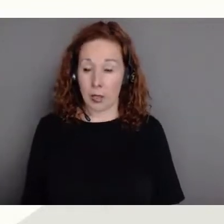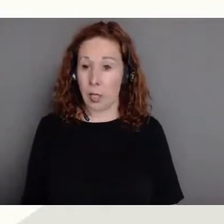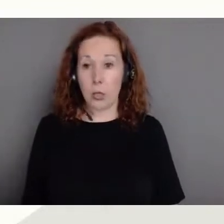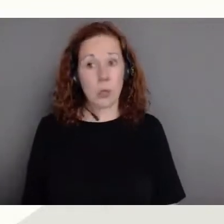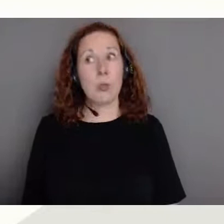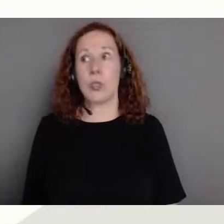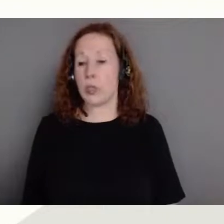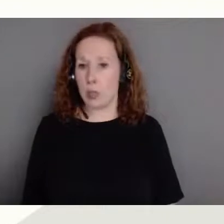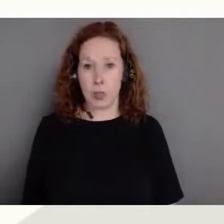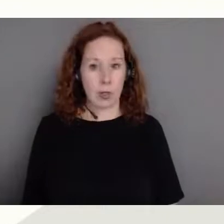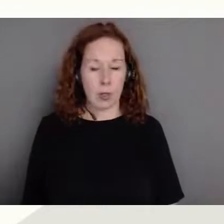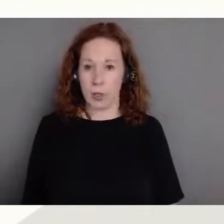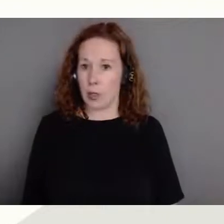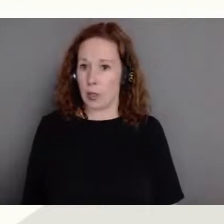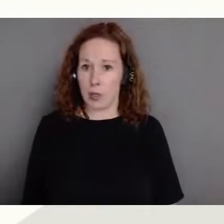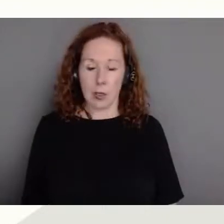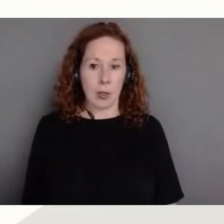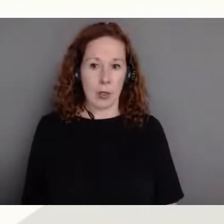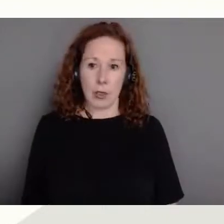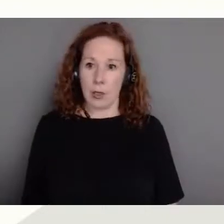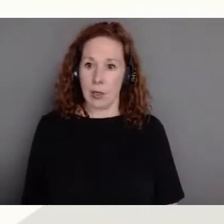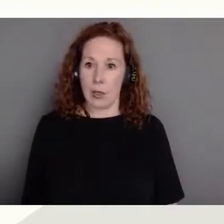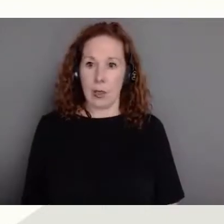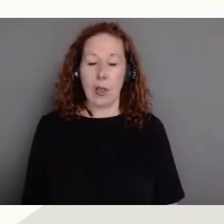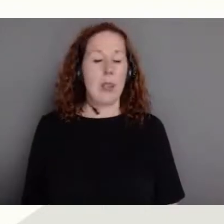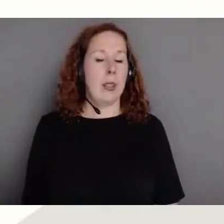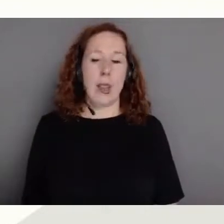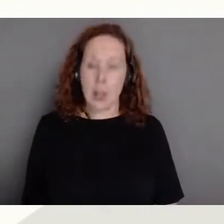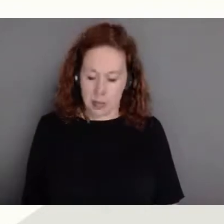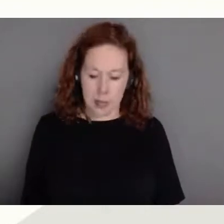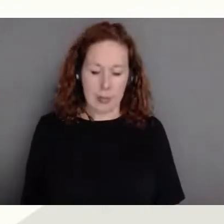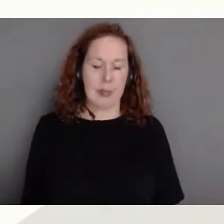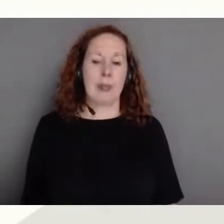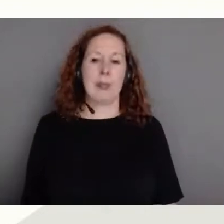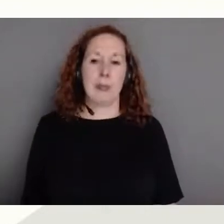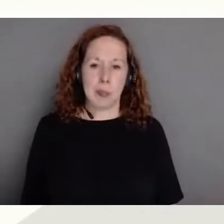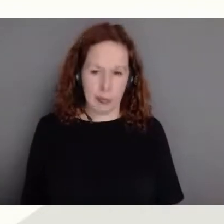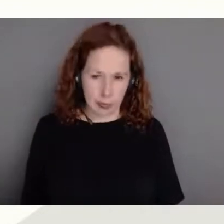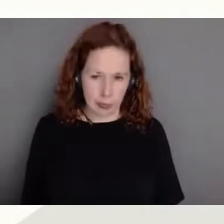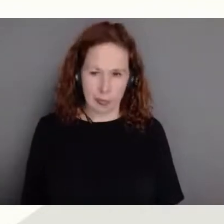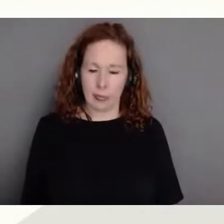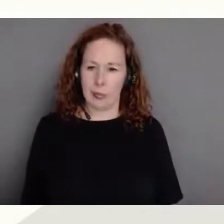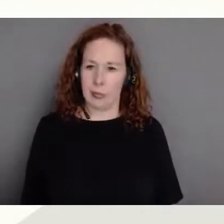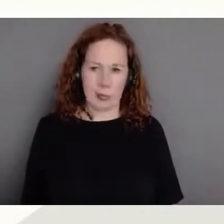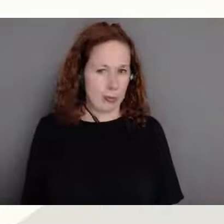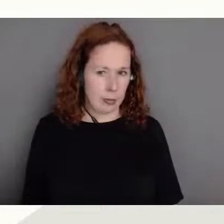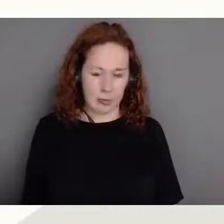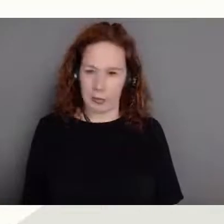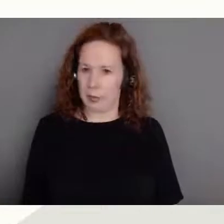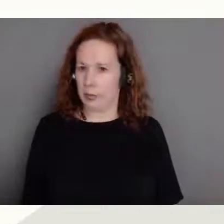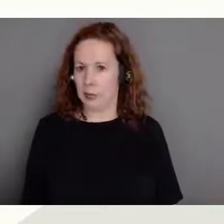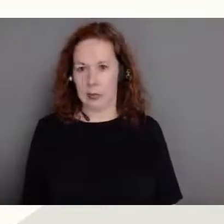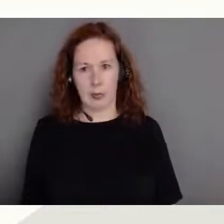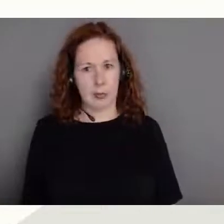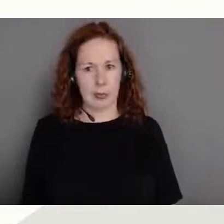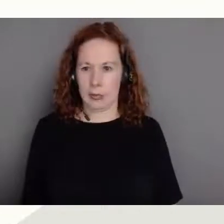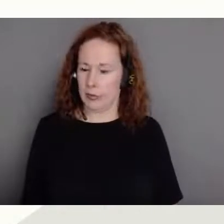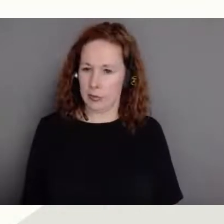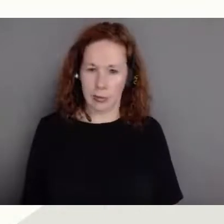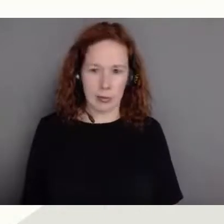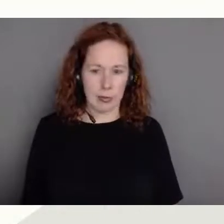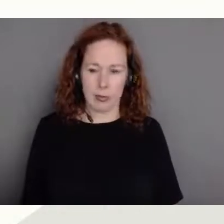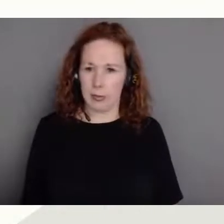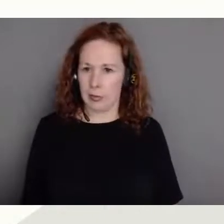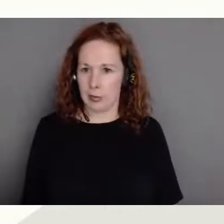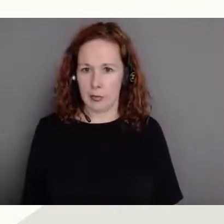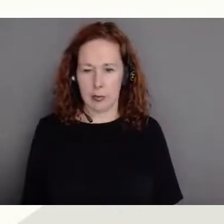my Yeah, hands to people. huge. It's okay to make mistakes, right? Like it's okay. You Yes, don't have to be perfect and learn 6 years of study before you even